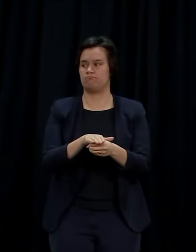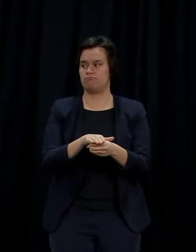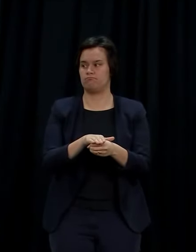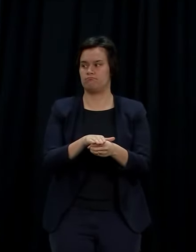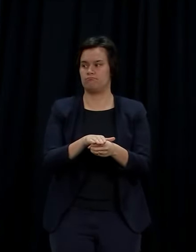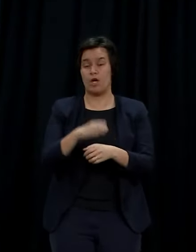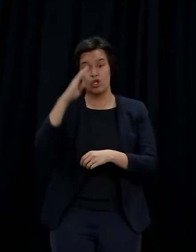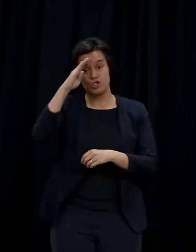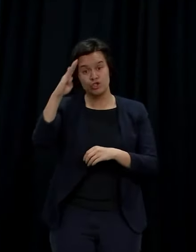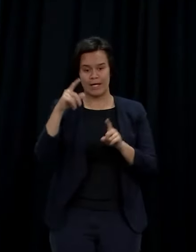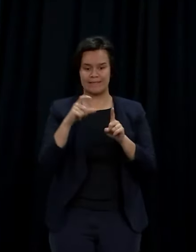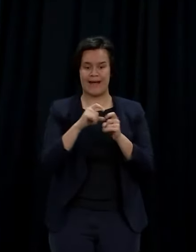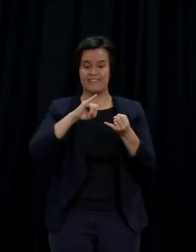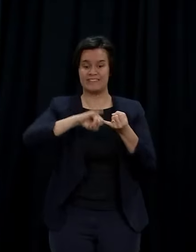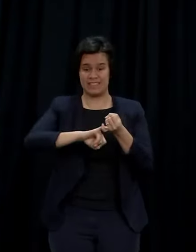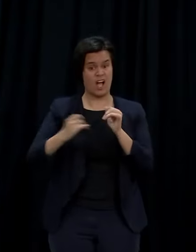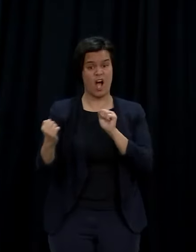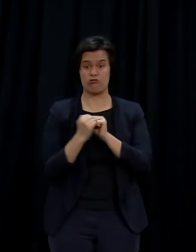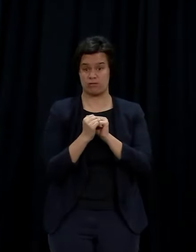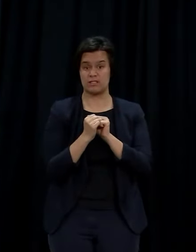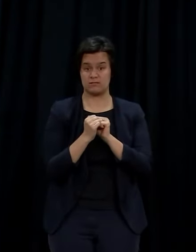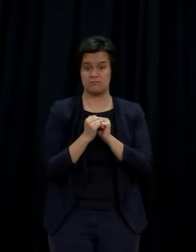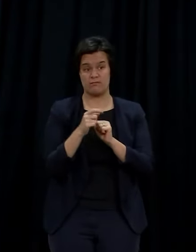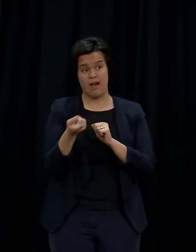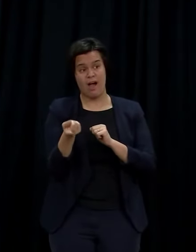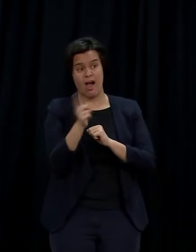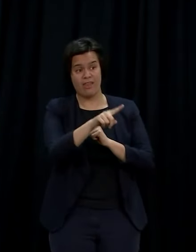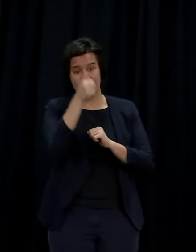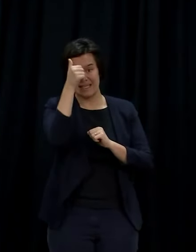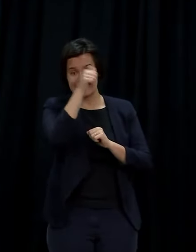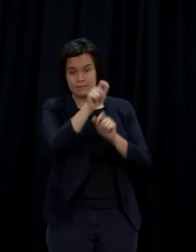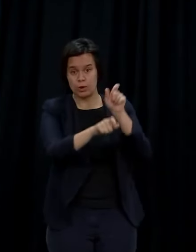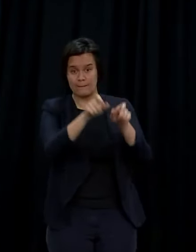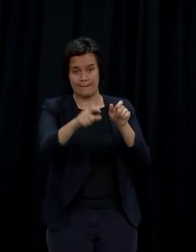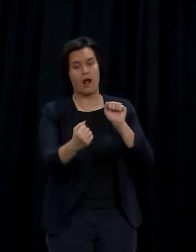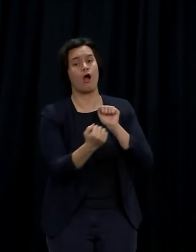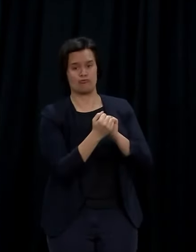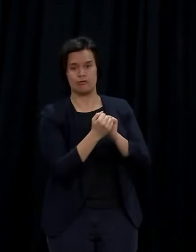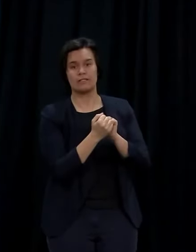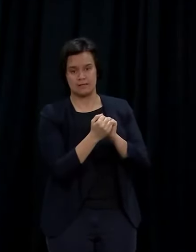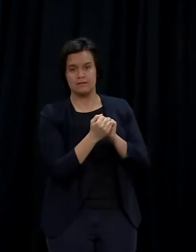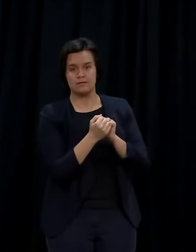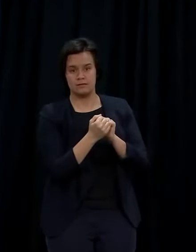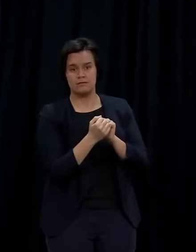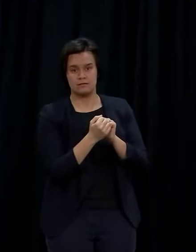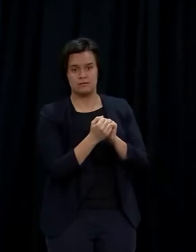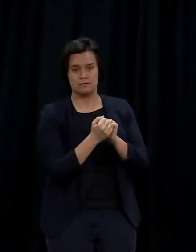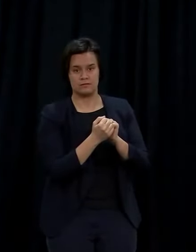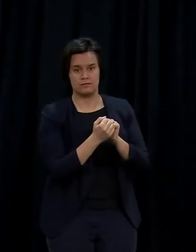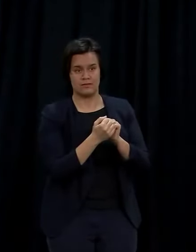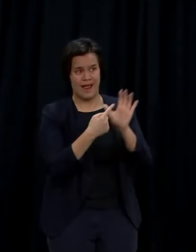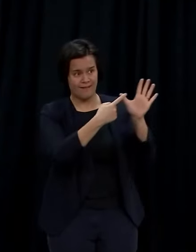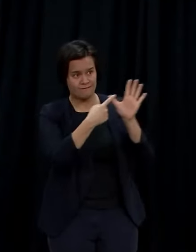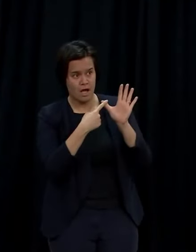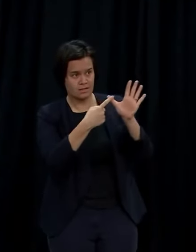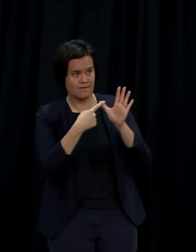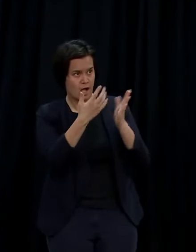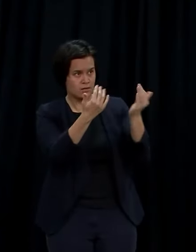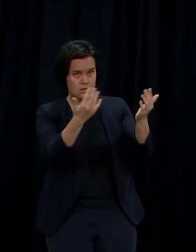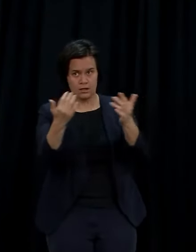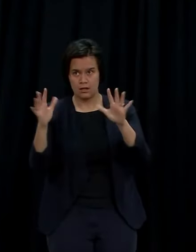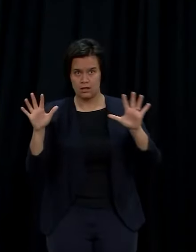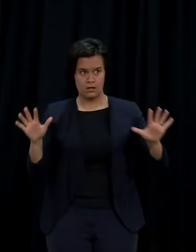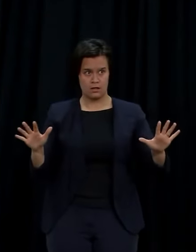absolutely agrees with that. So do so many of the other experts that have featured so heavily in our decision making and our advice. And so that